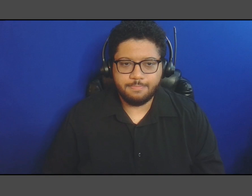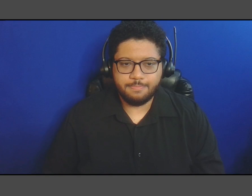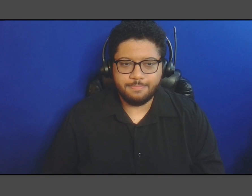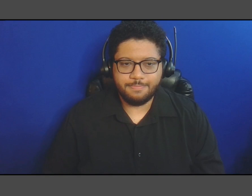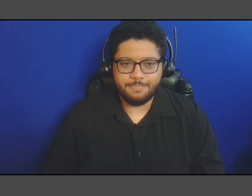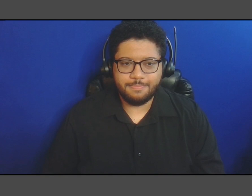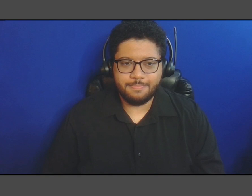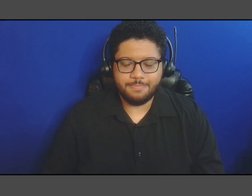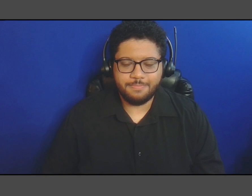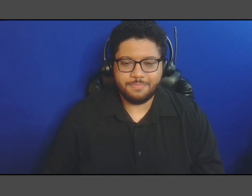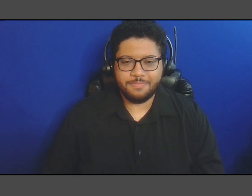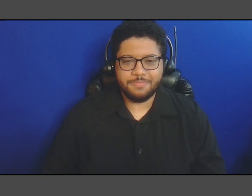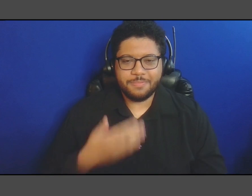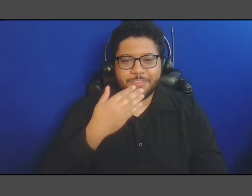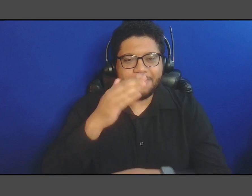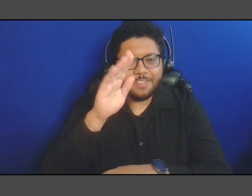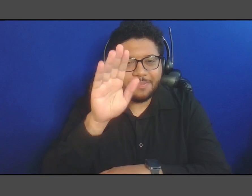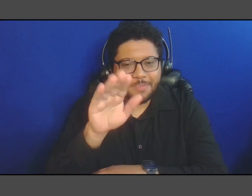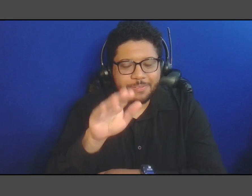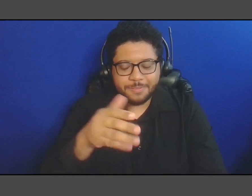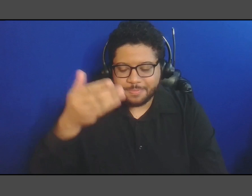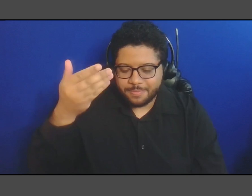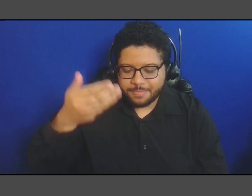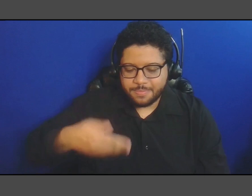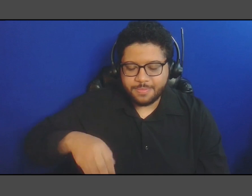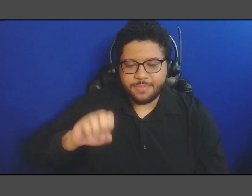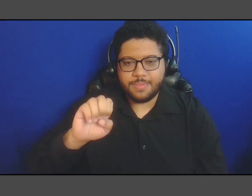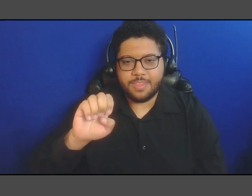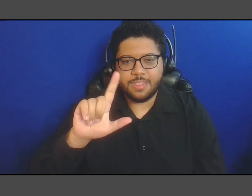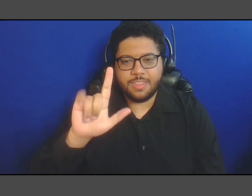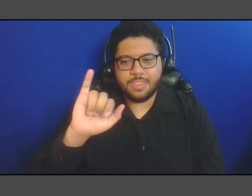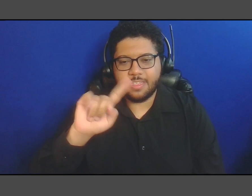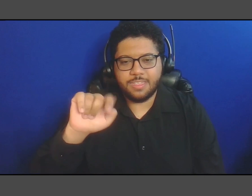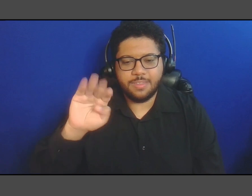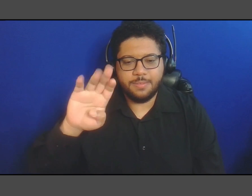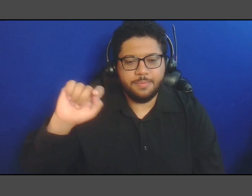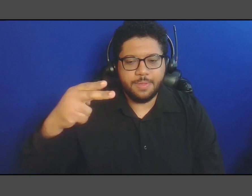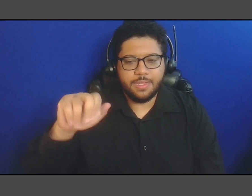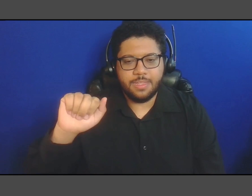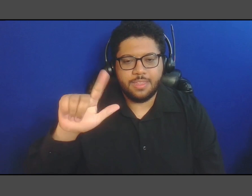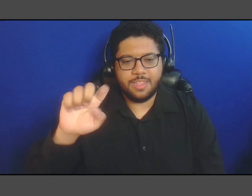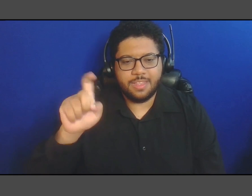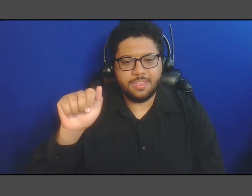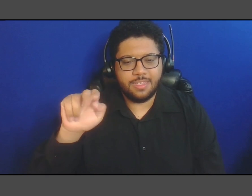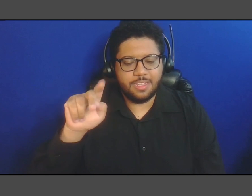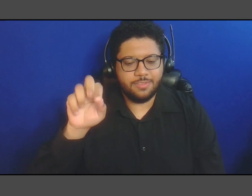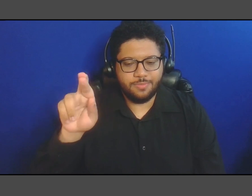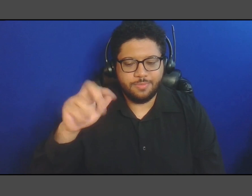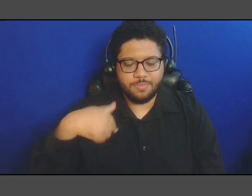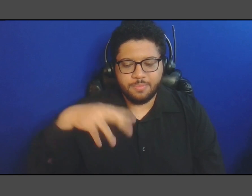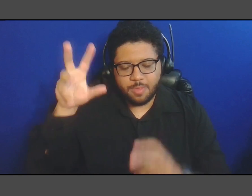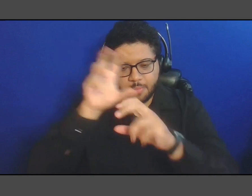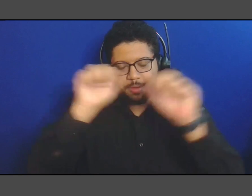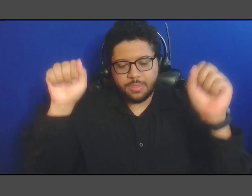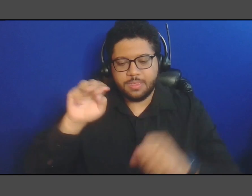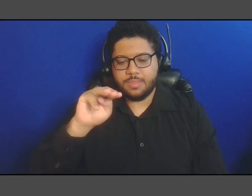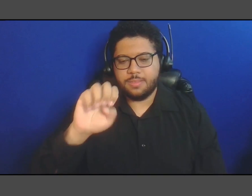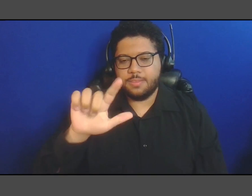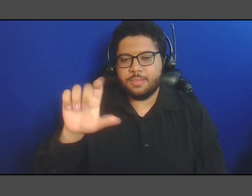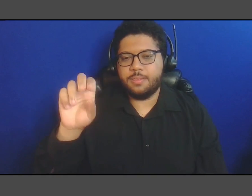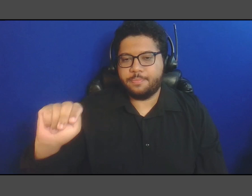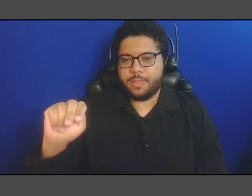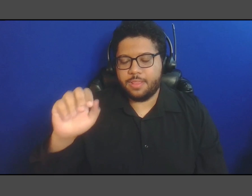Good afternoon. I am Elizabeth Alexander, president of the Mellon Foundation. I would like to begin by saying hello